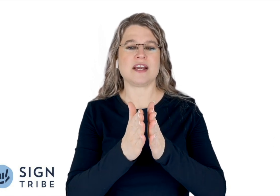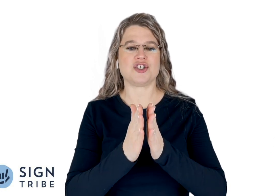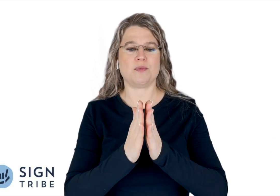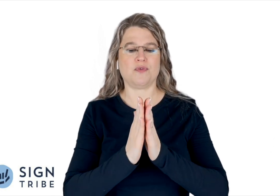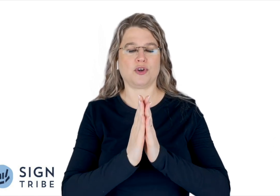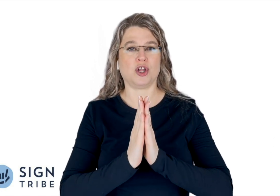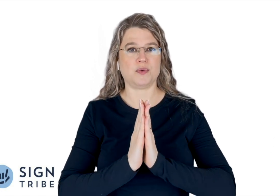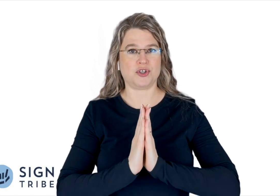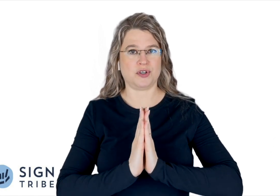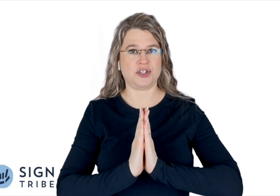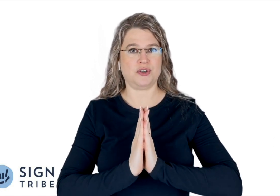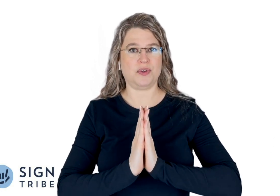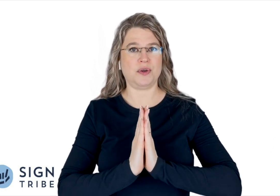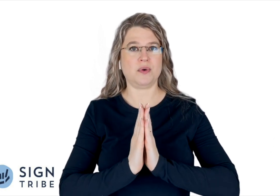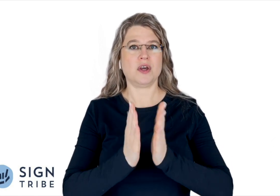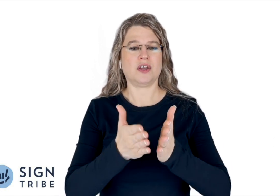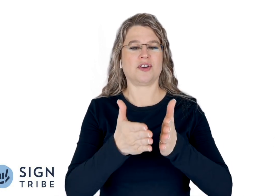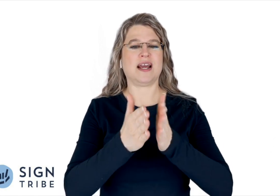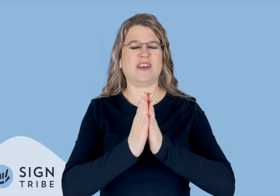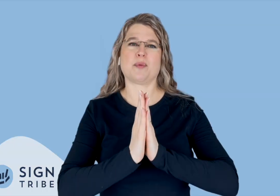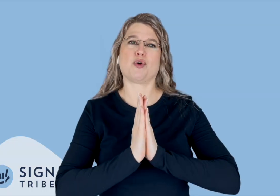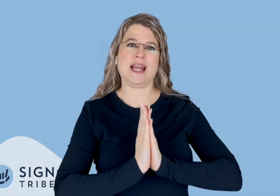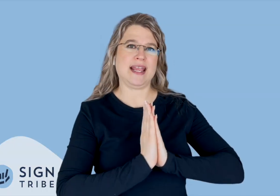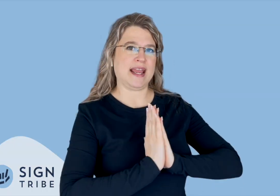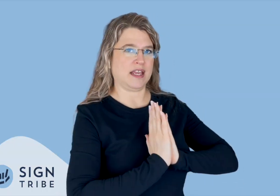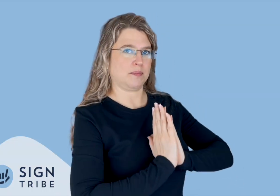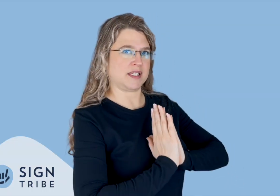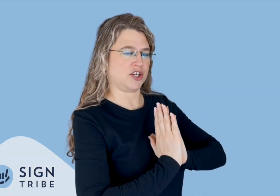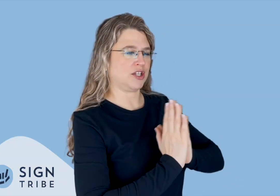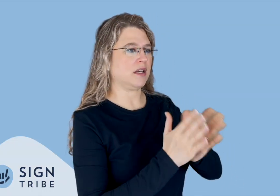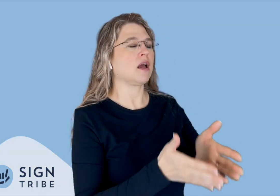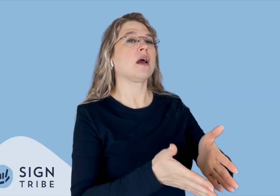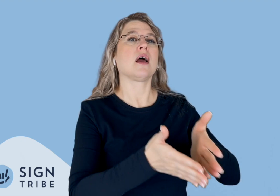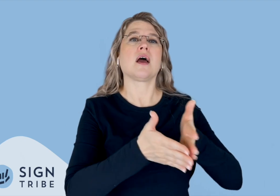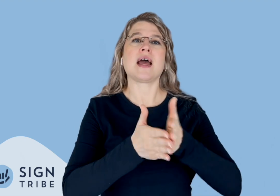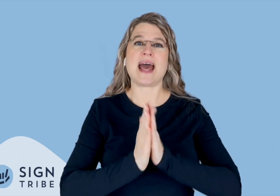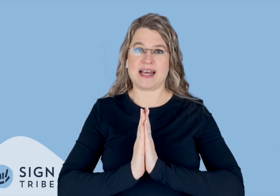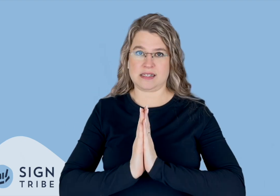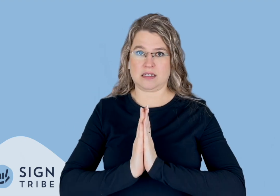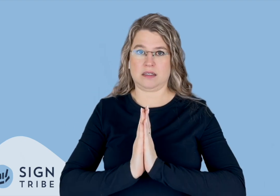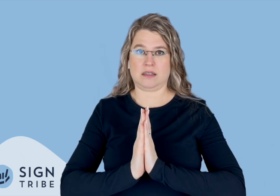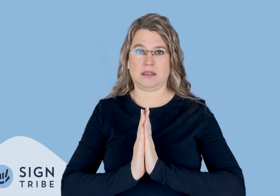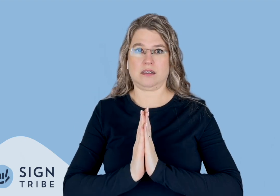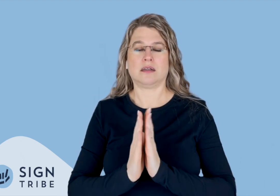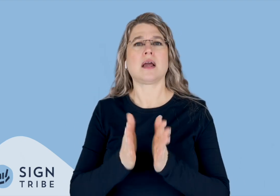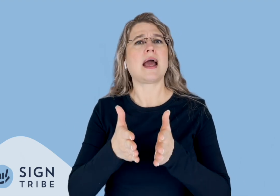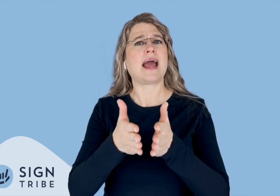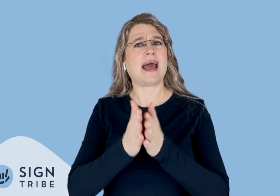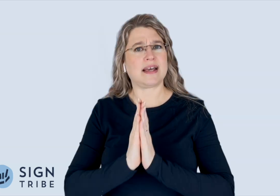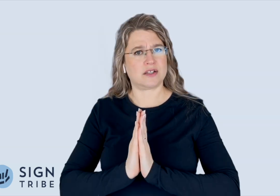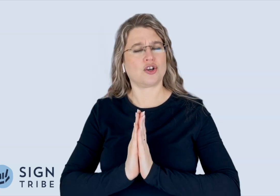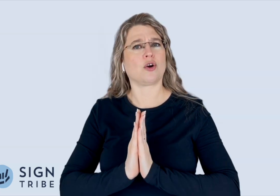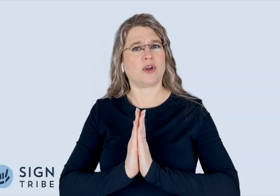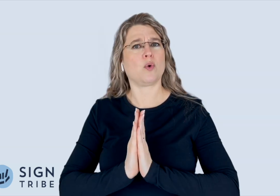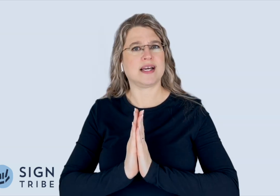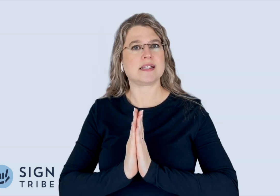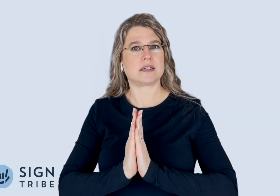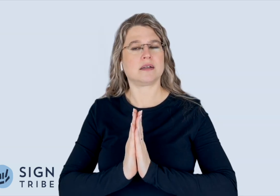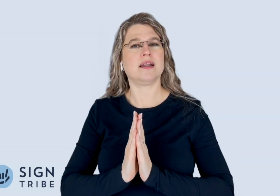you move closer to you, you're going to have like a praying hand position. Ask. Ask or request. And then if you